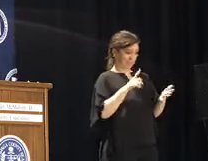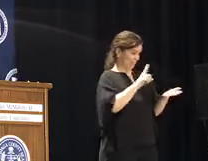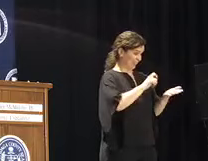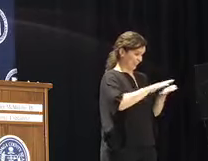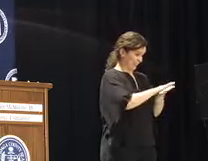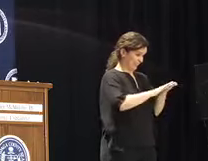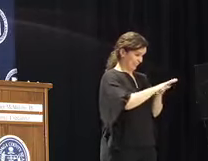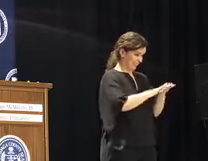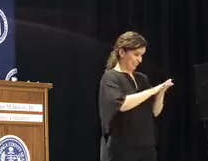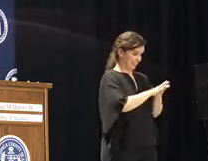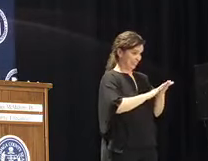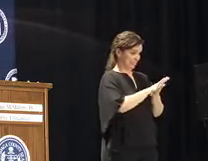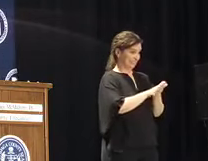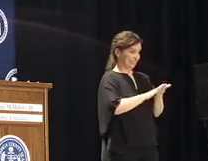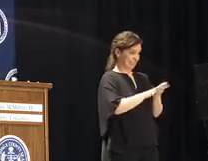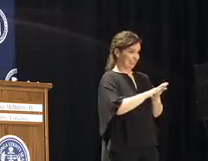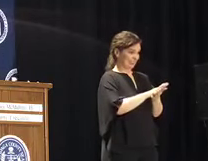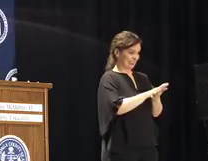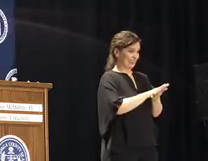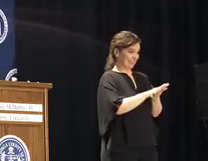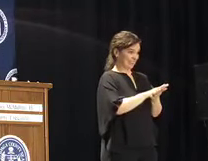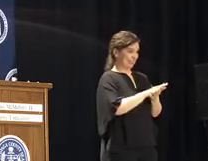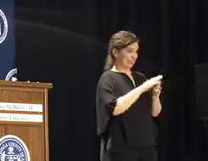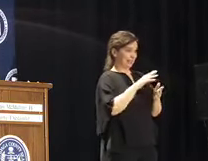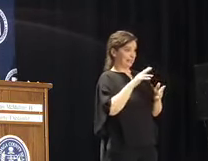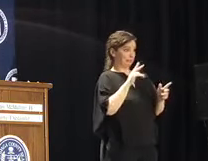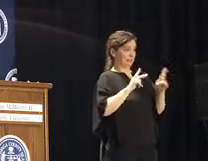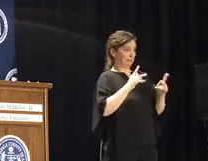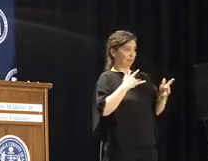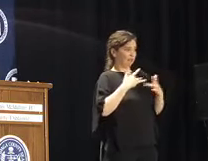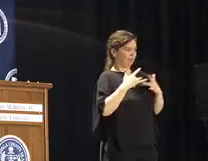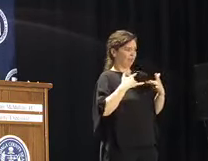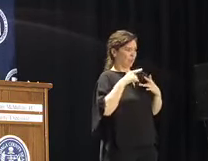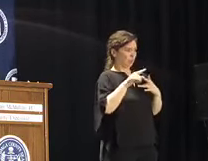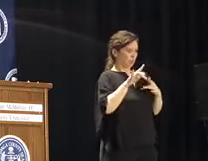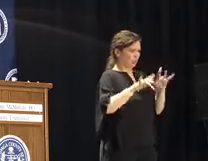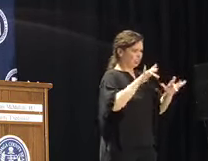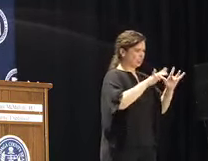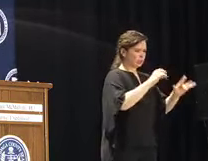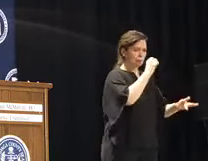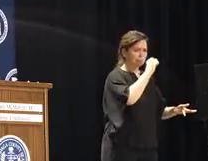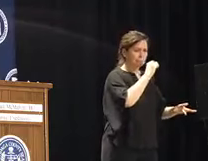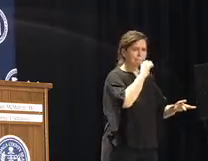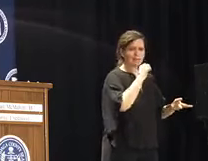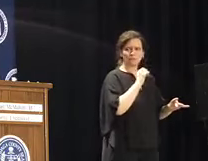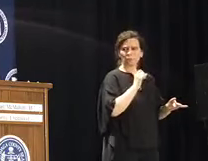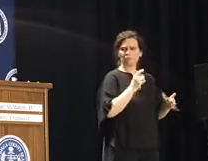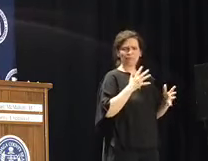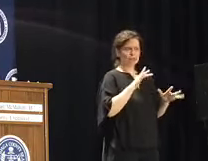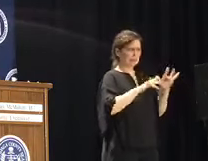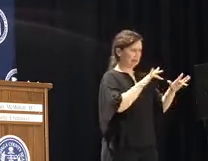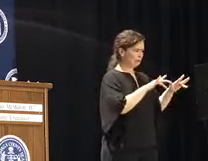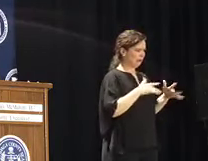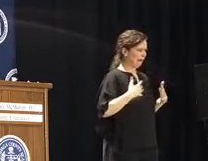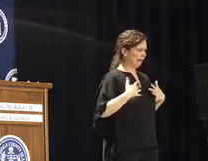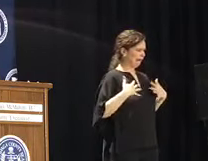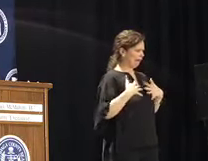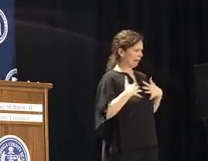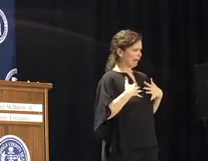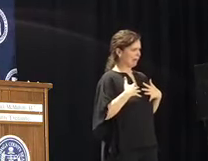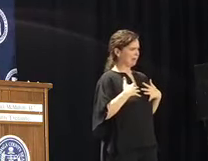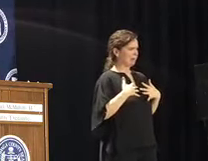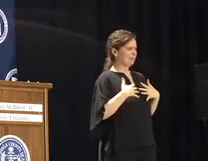spray. People are very concerned about that. Secondly, for the community, we are very happy we got 675 tests